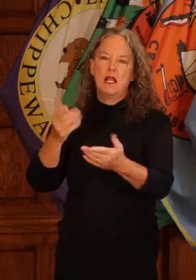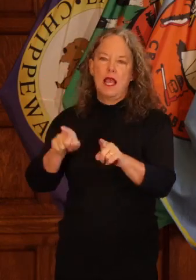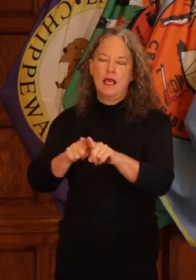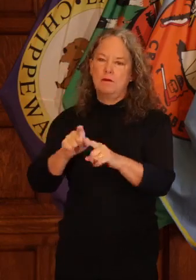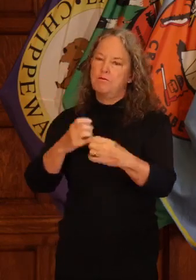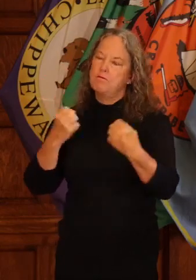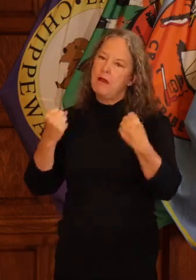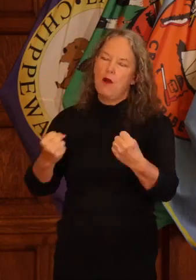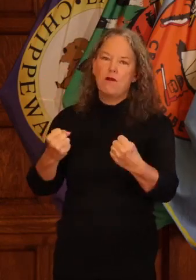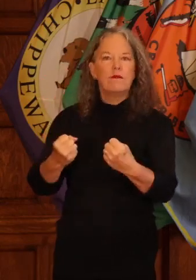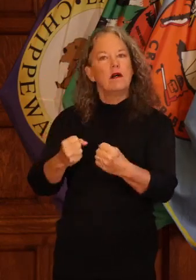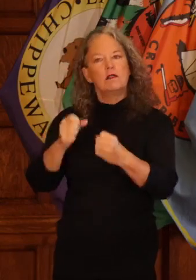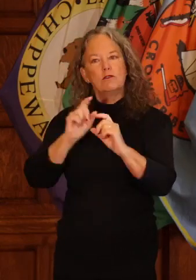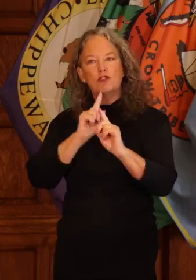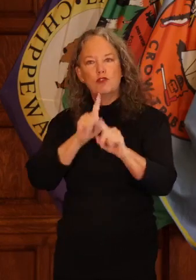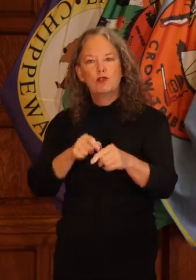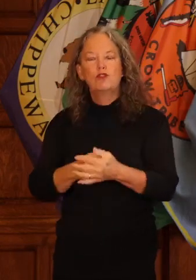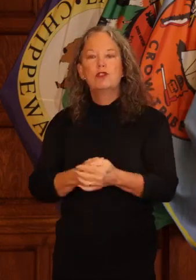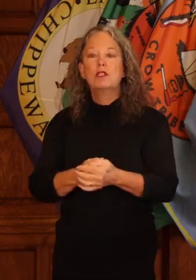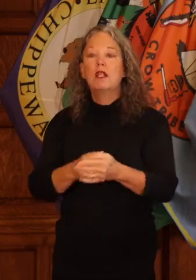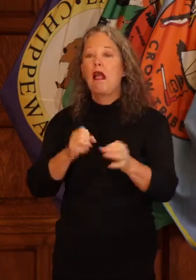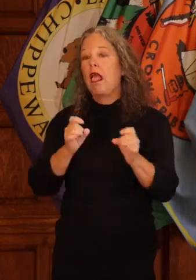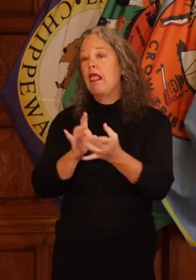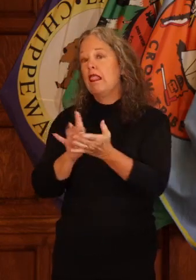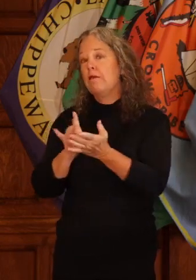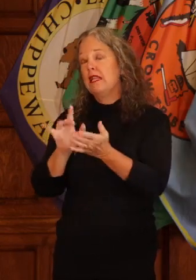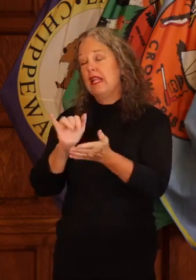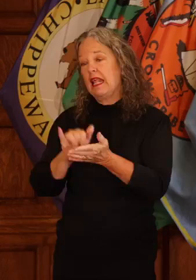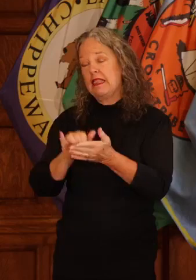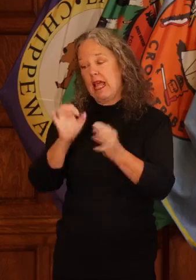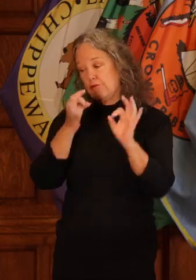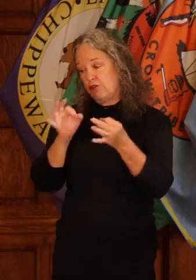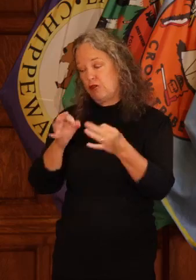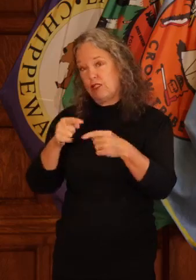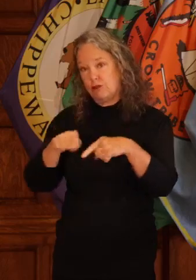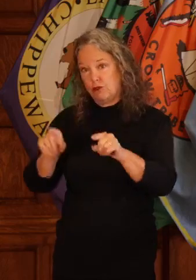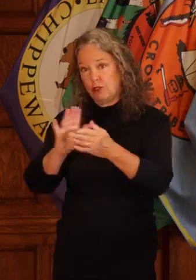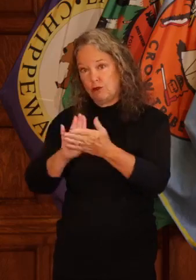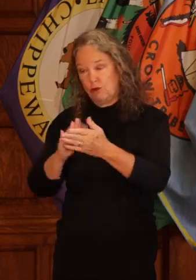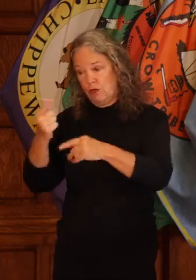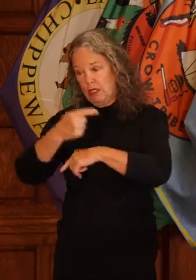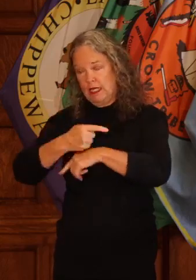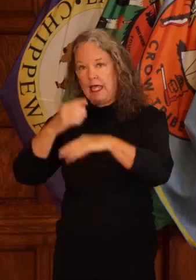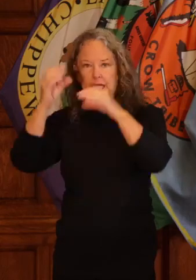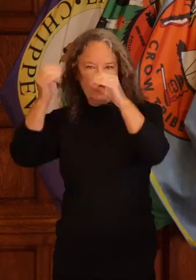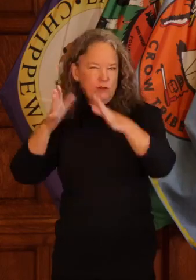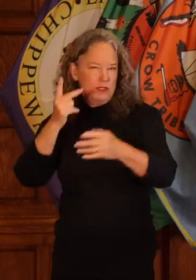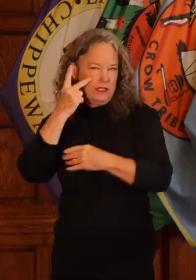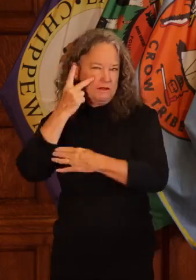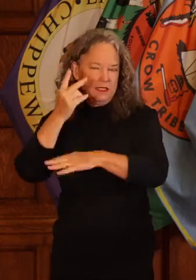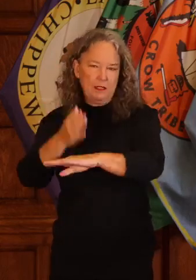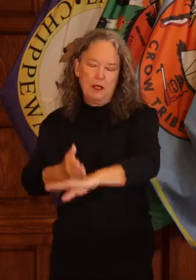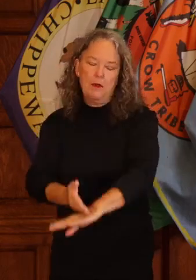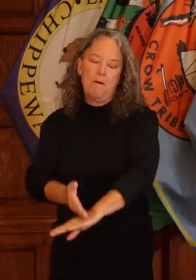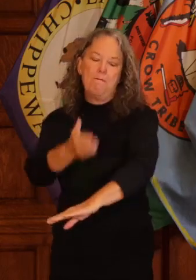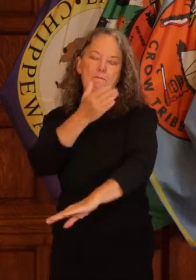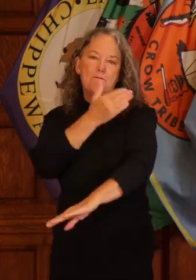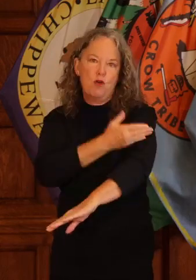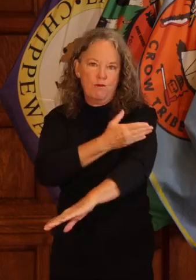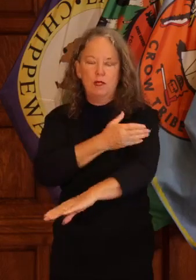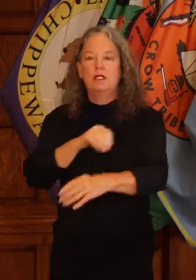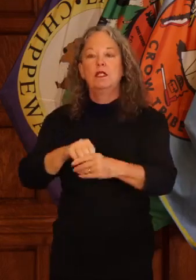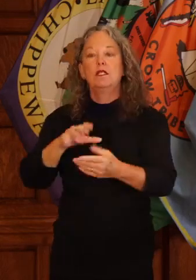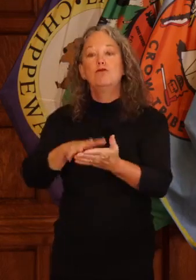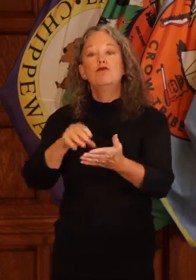solution. By eliminating this distraction during the school day, educators have seen significant improvements in